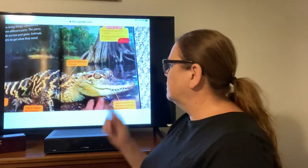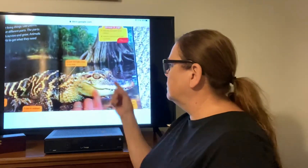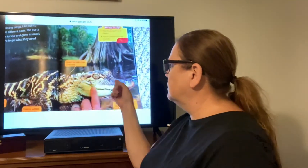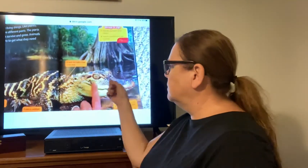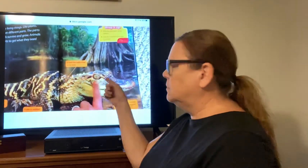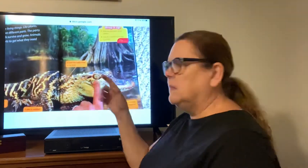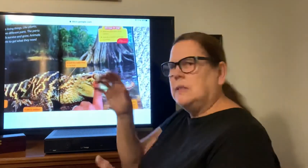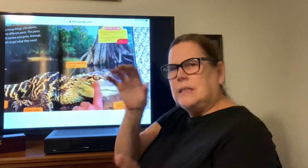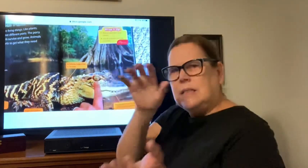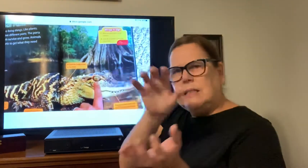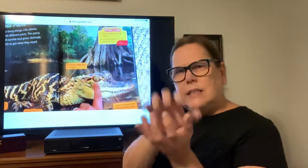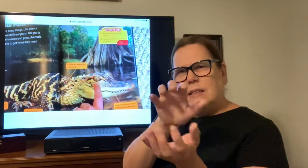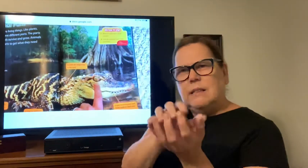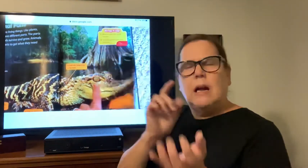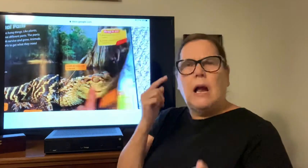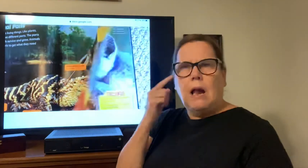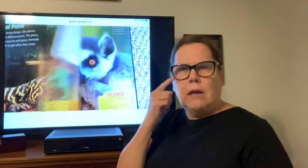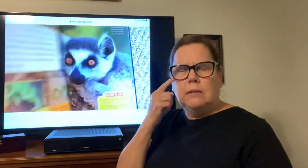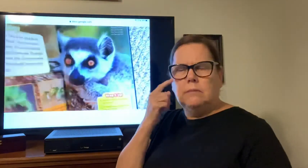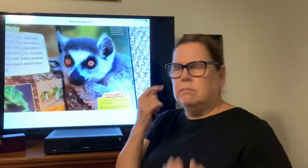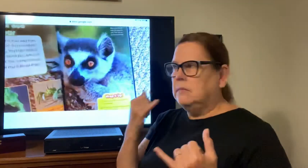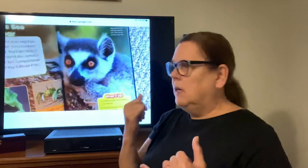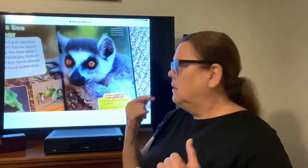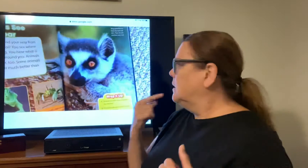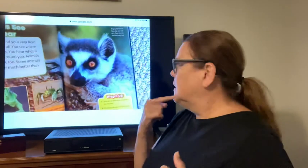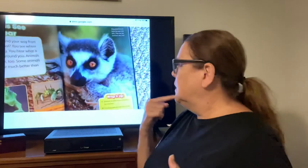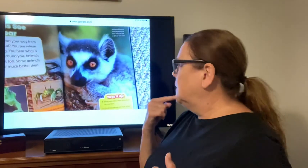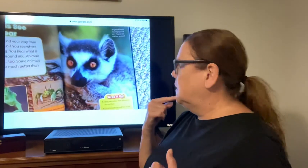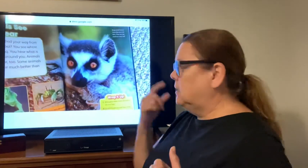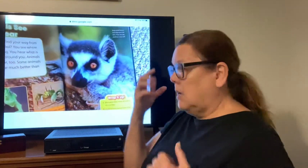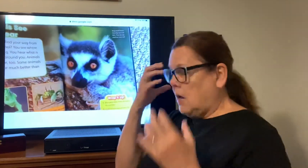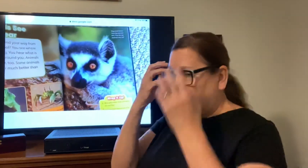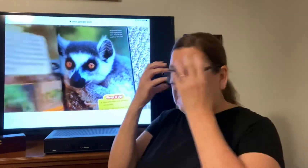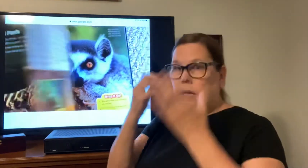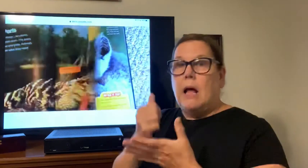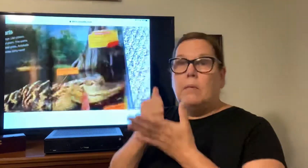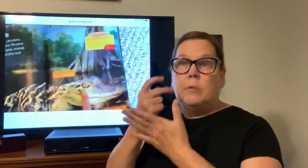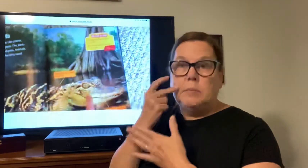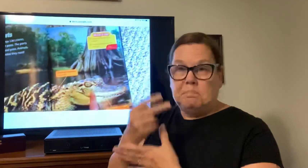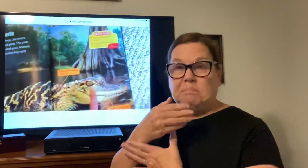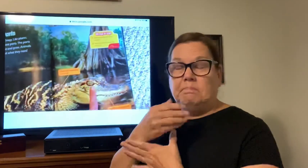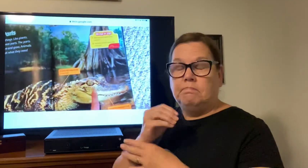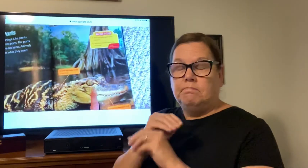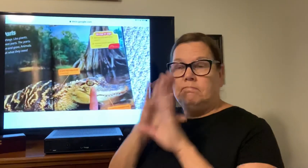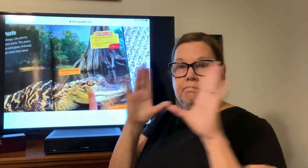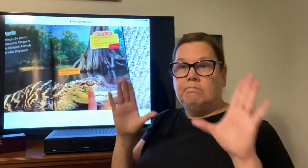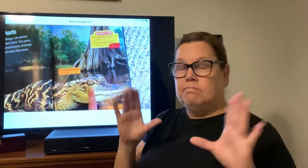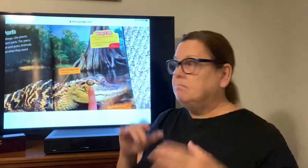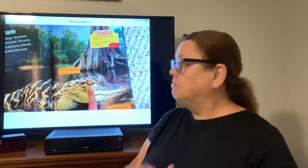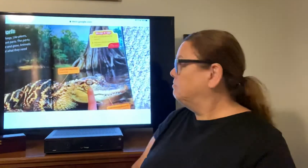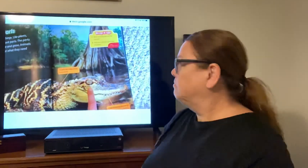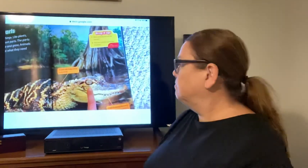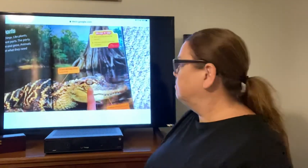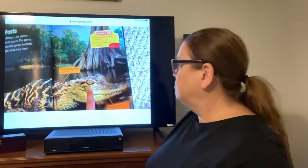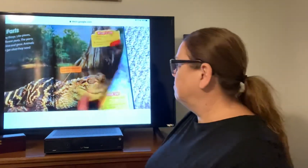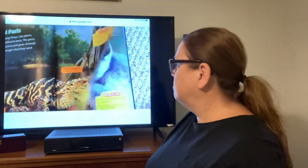Remember? Now if we say his eyes are very big and helps him to see well, do you think the caiman probably can see well? I think so